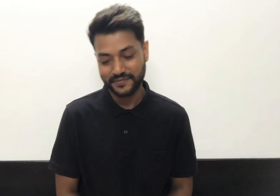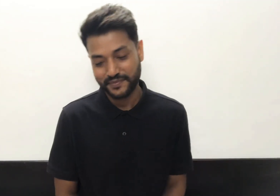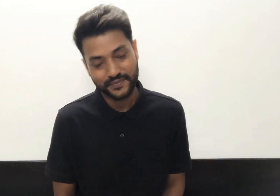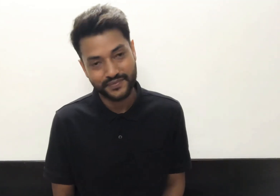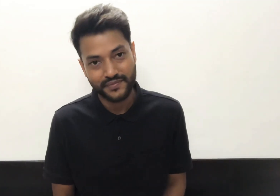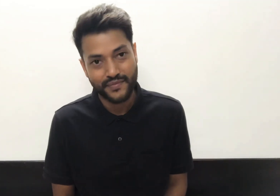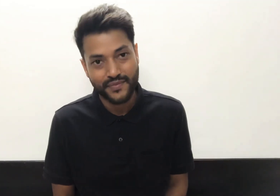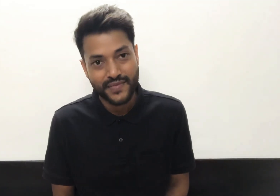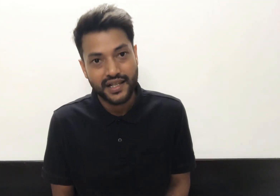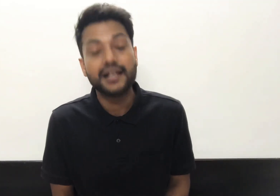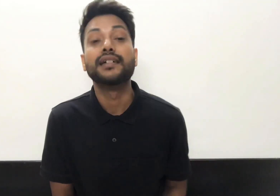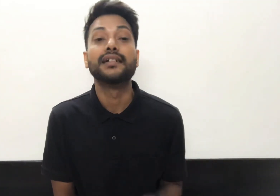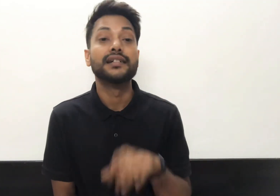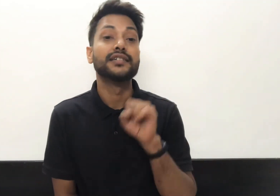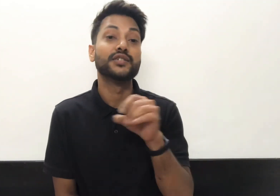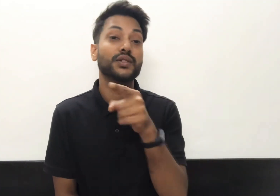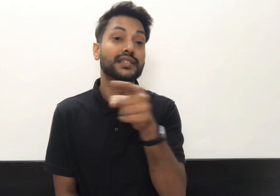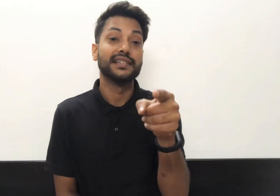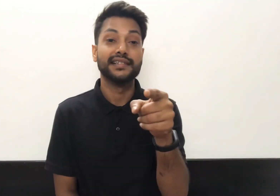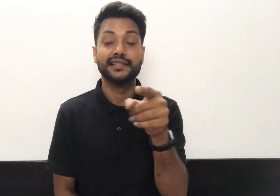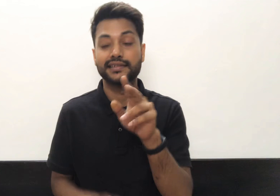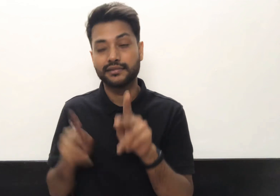So, these people thought,